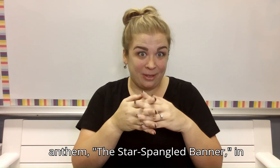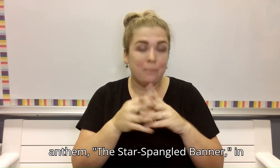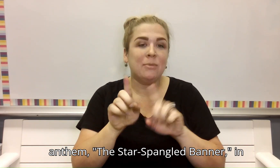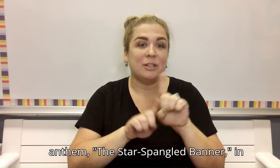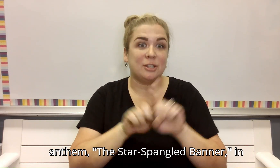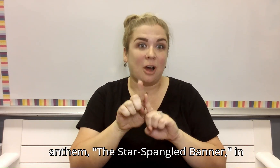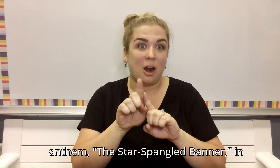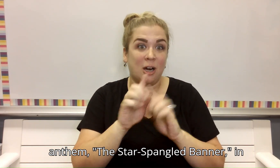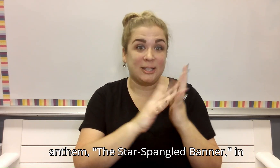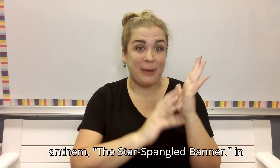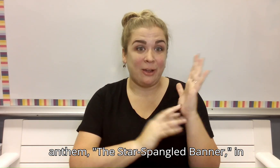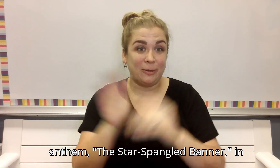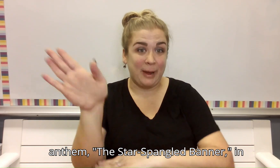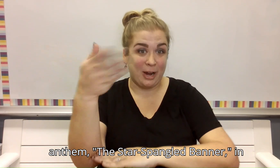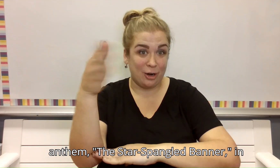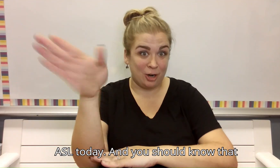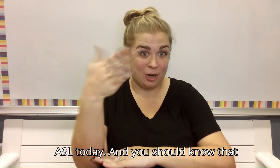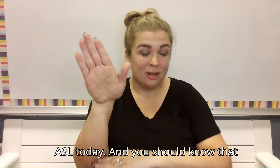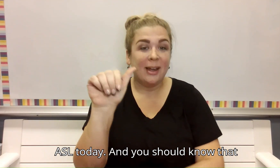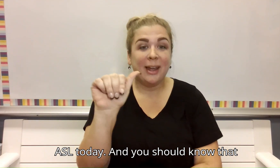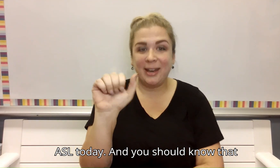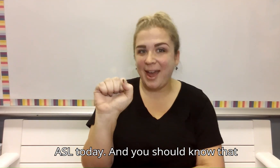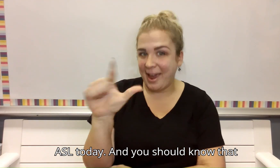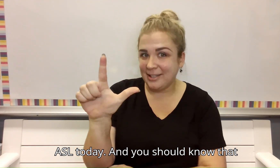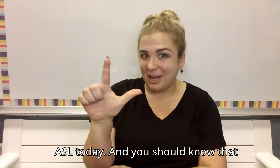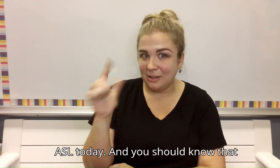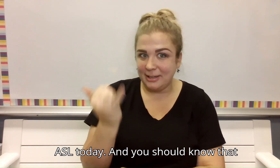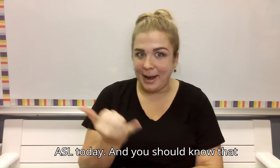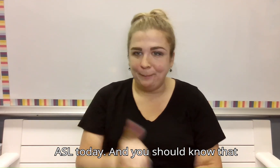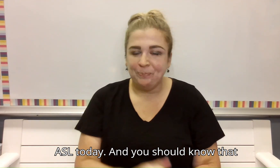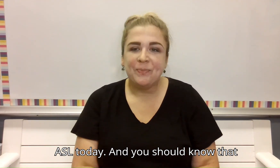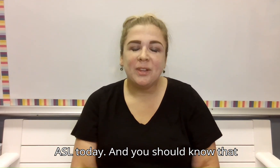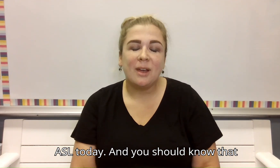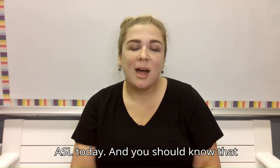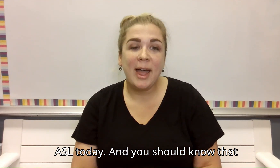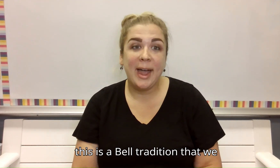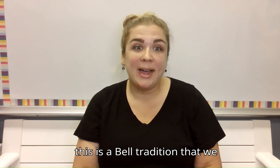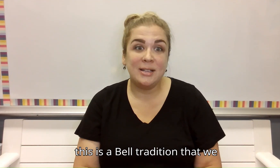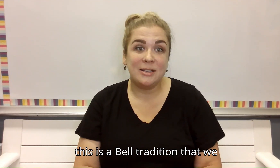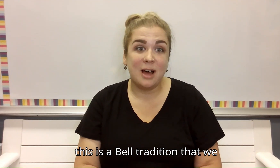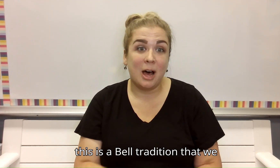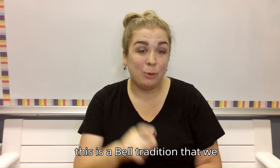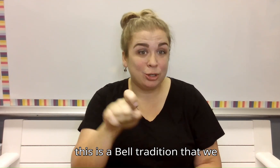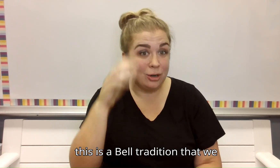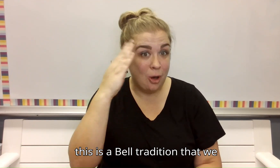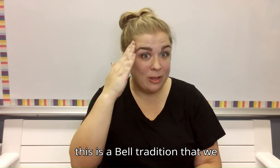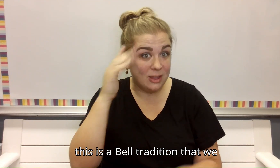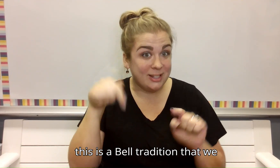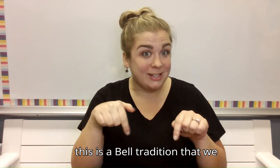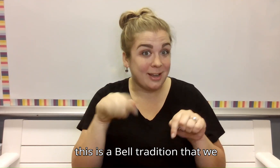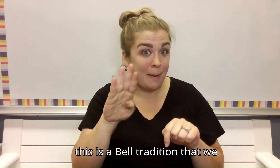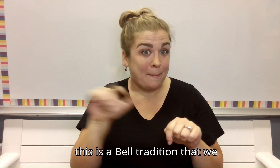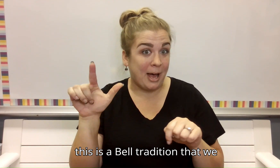anthem, the Star-Spangled Banner, in ASL today. And you should know that this is a